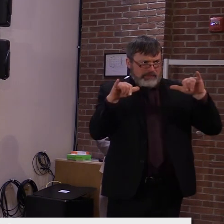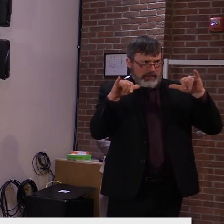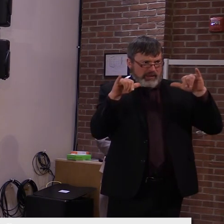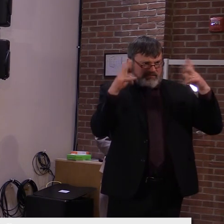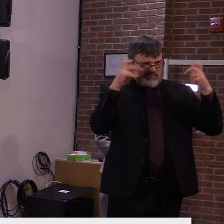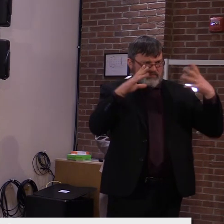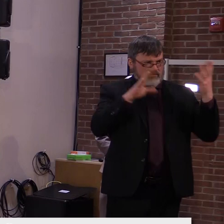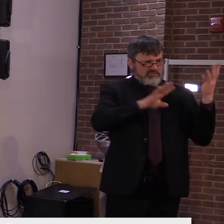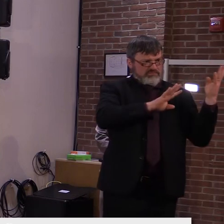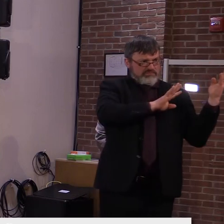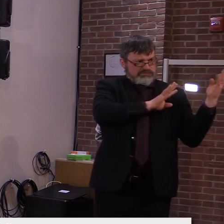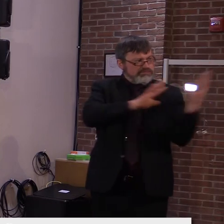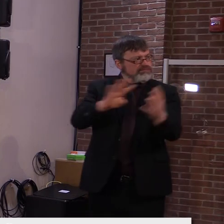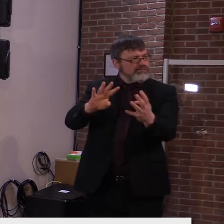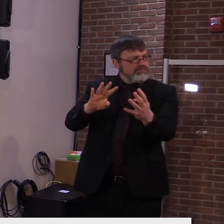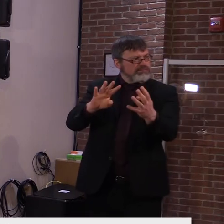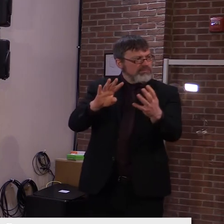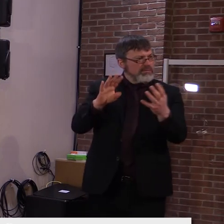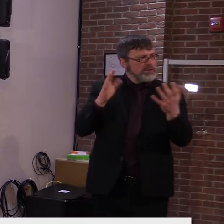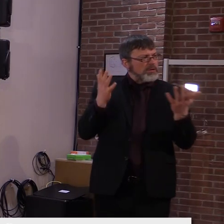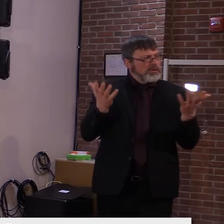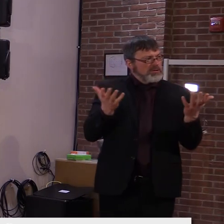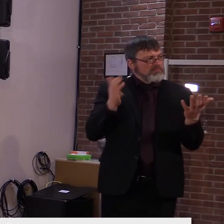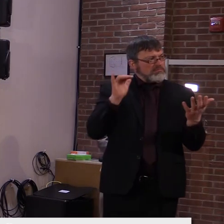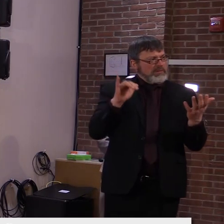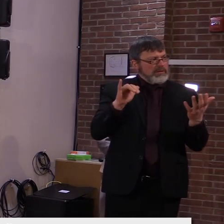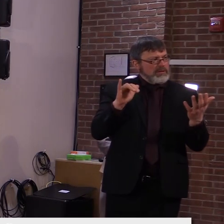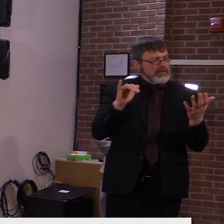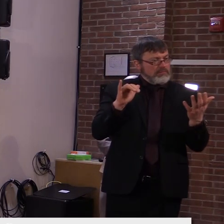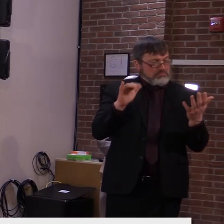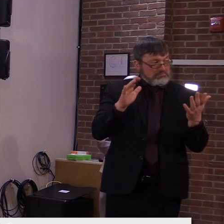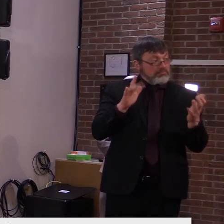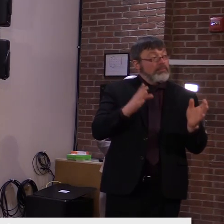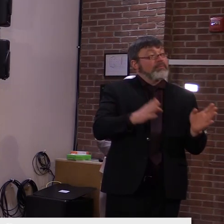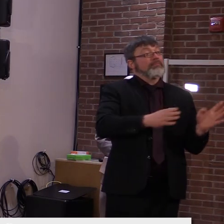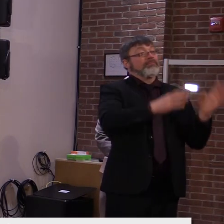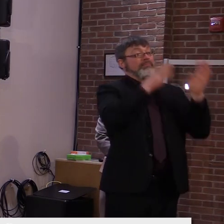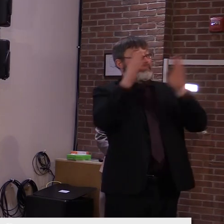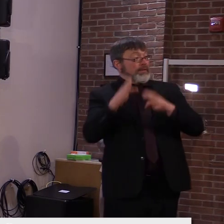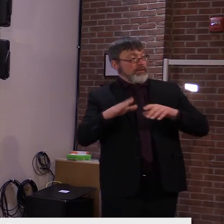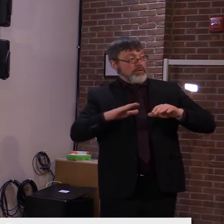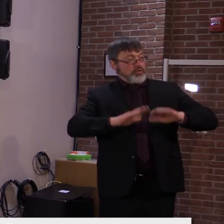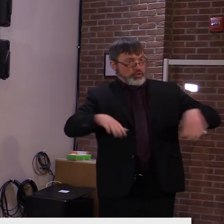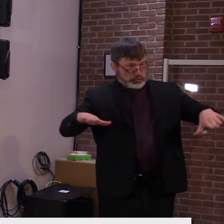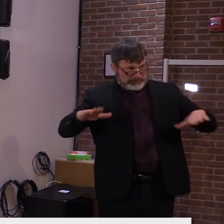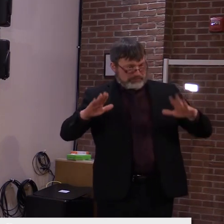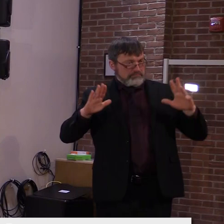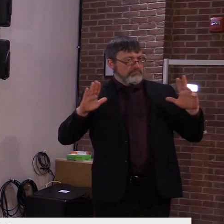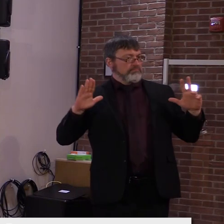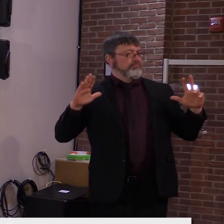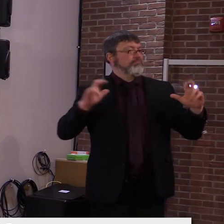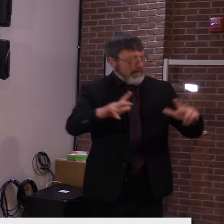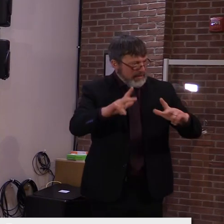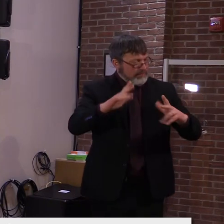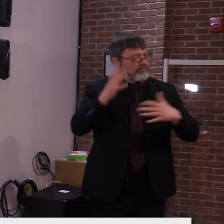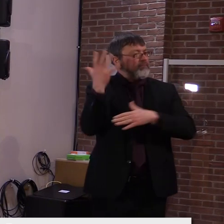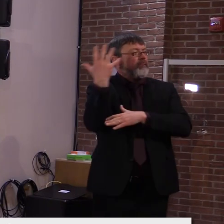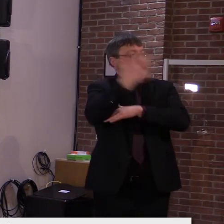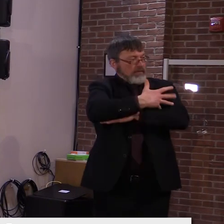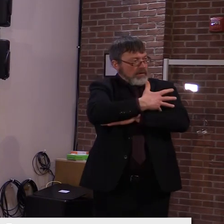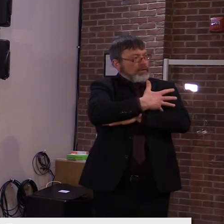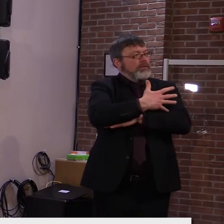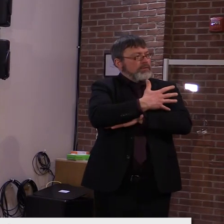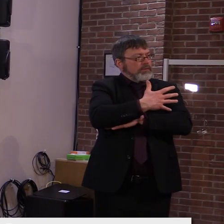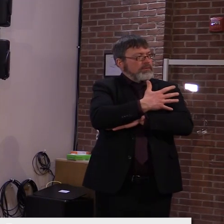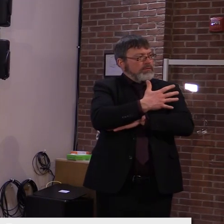will, in fact, definitely go back to in-person learning, I think some people who've emailed me are questioning why we're rushing them to the front of the line. Well, again, someone